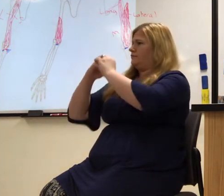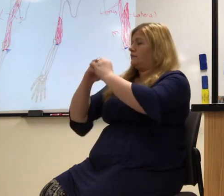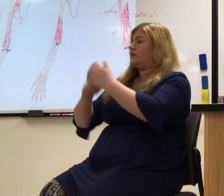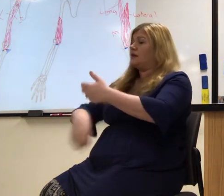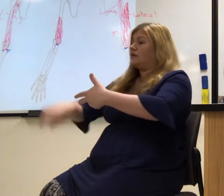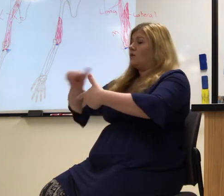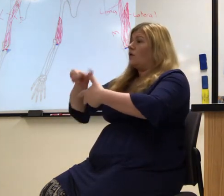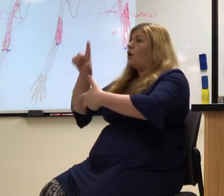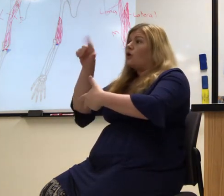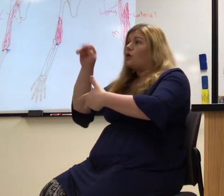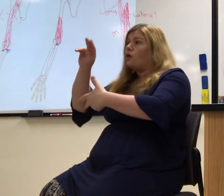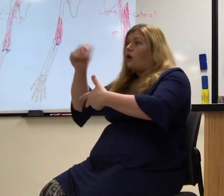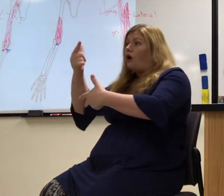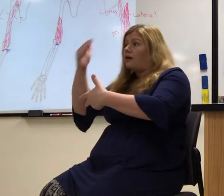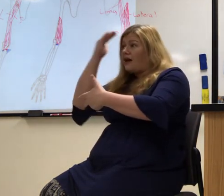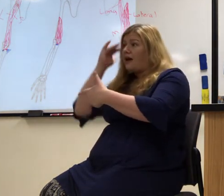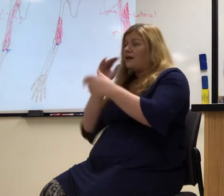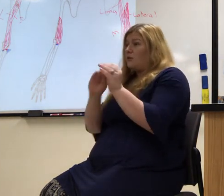shoulder joint? Just yes or no?